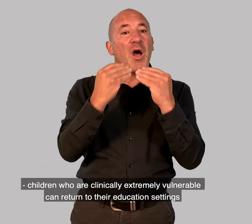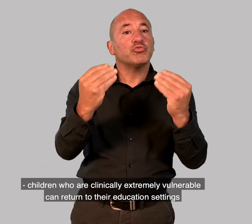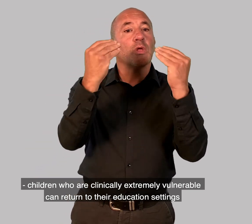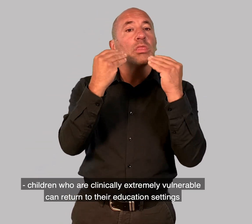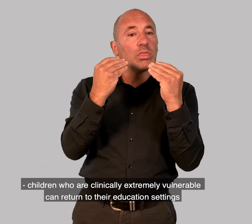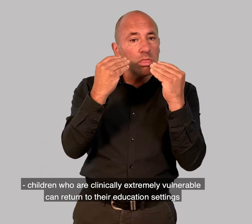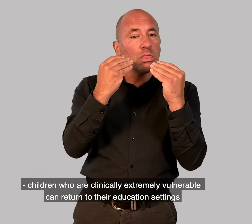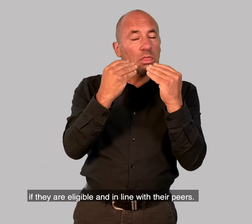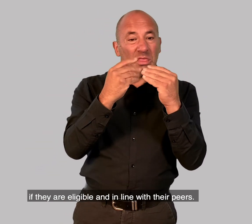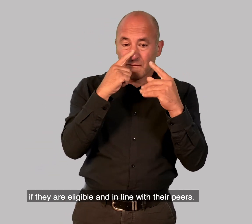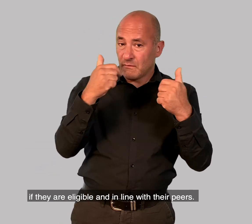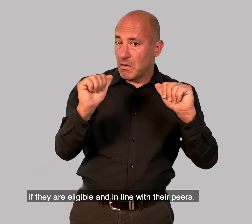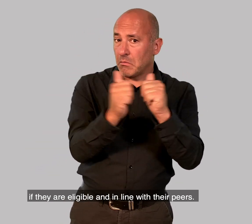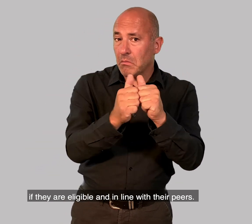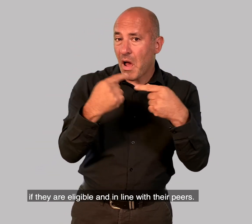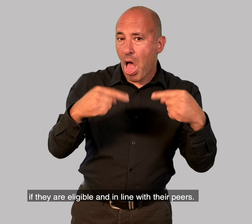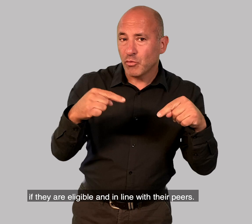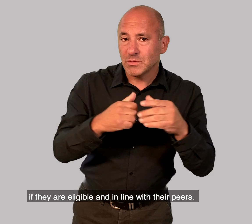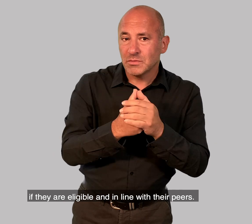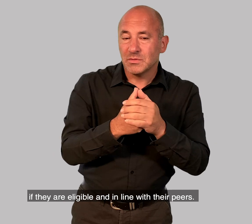they're eligible and in line with their peers.